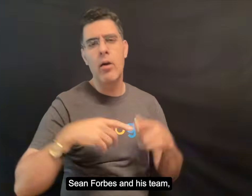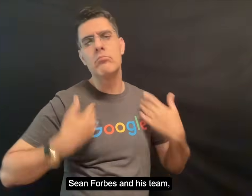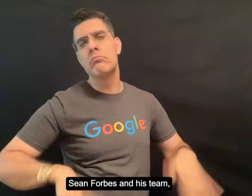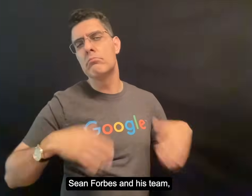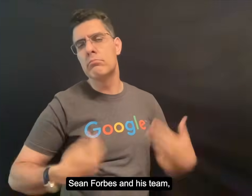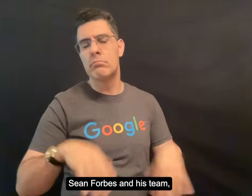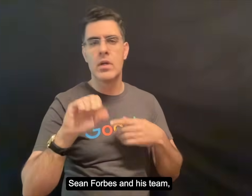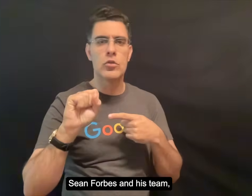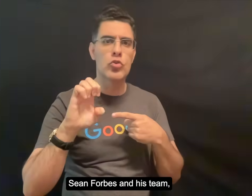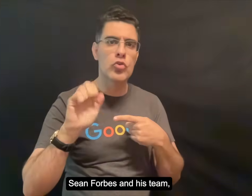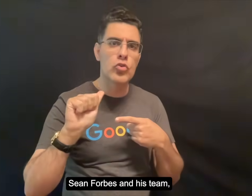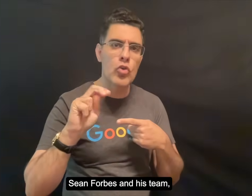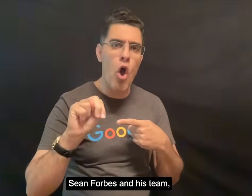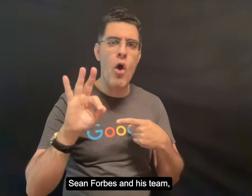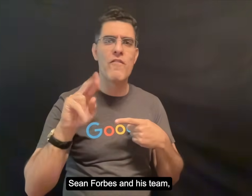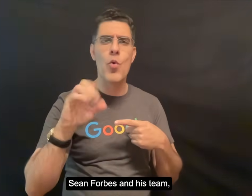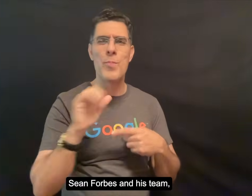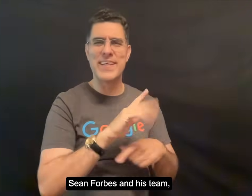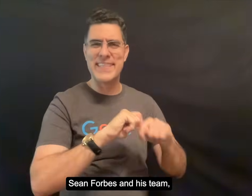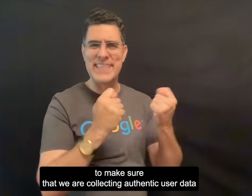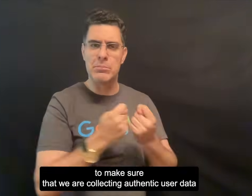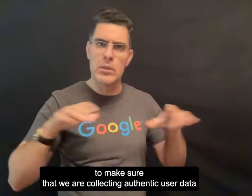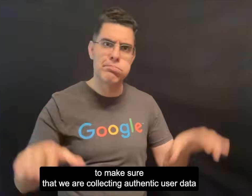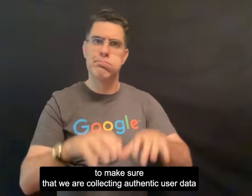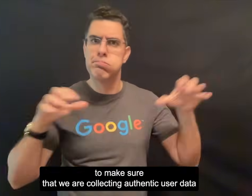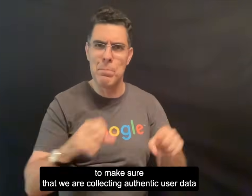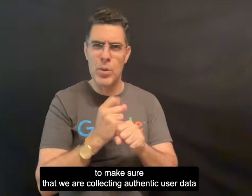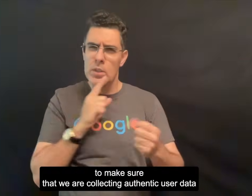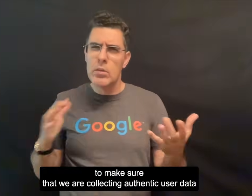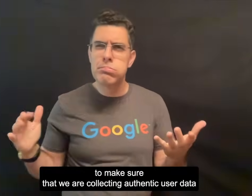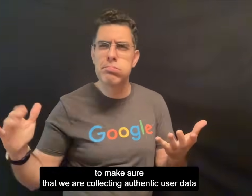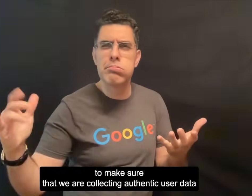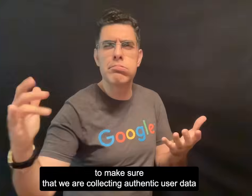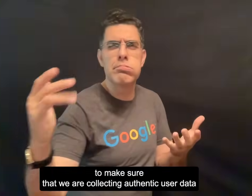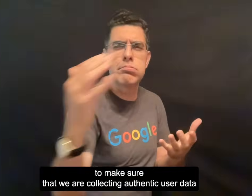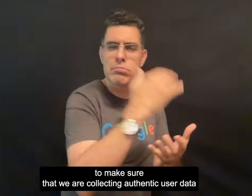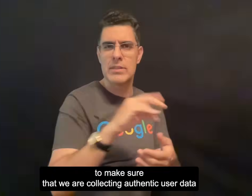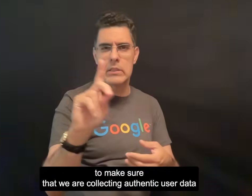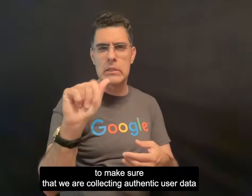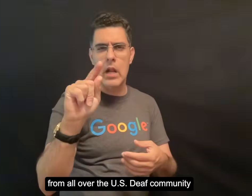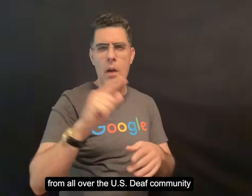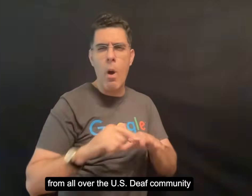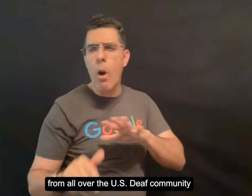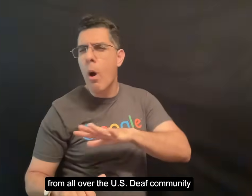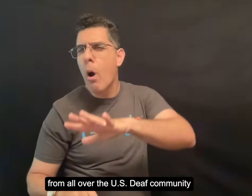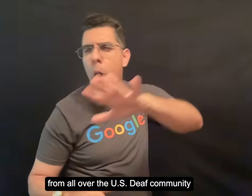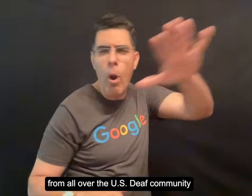Sean Forbes and his team, to make sure that we are collecting authentic user data from